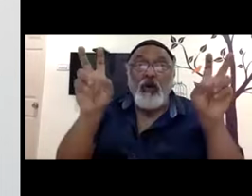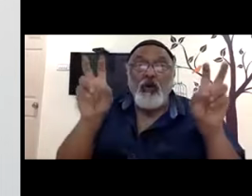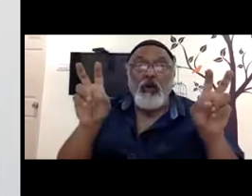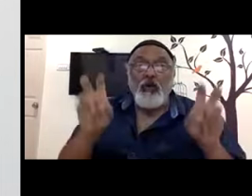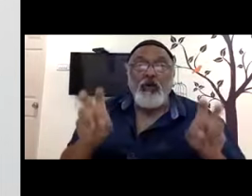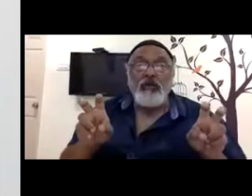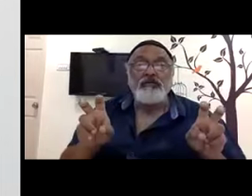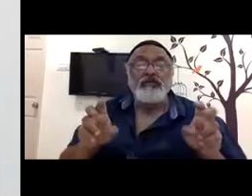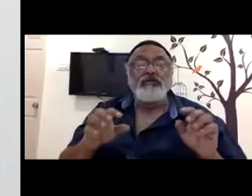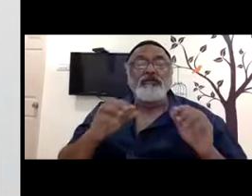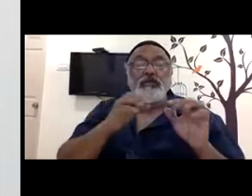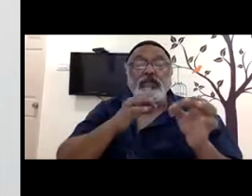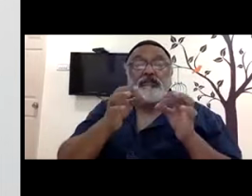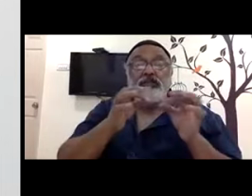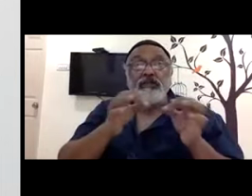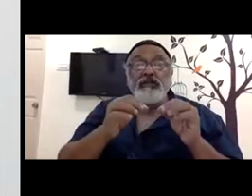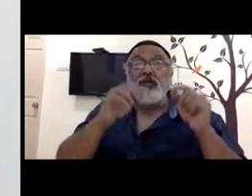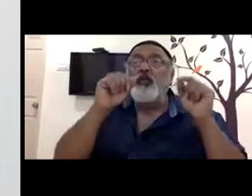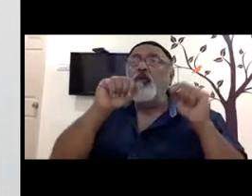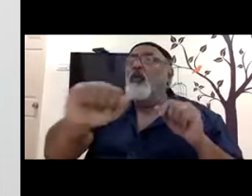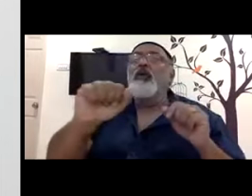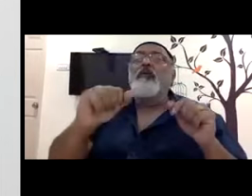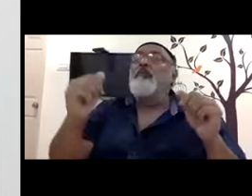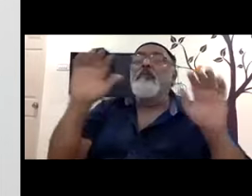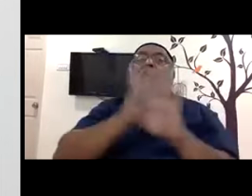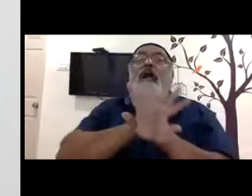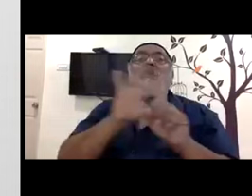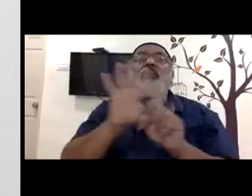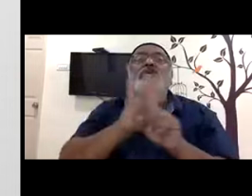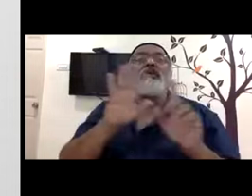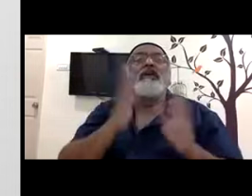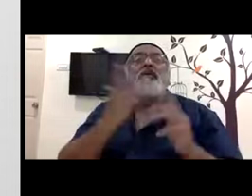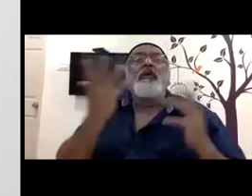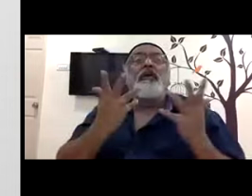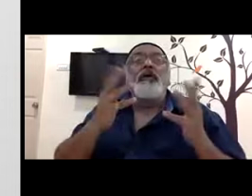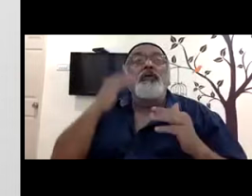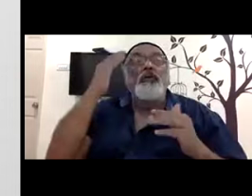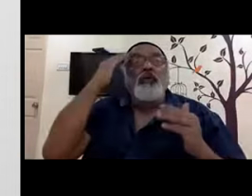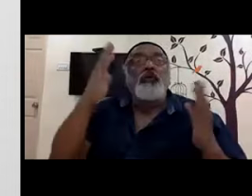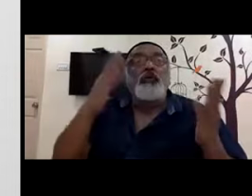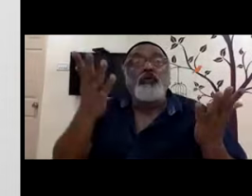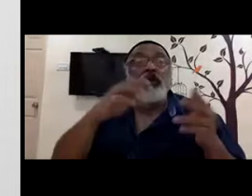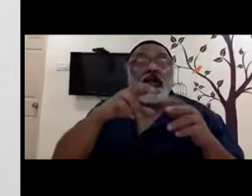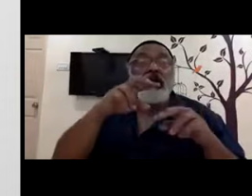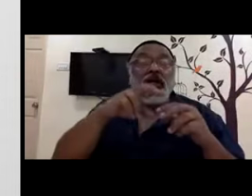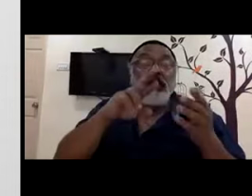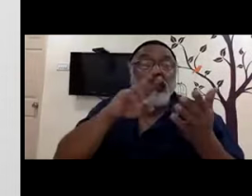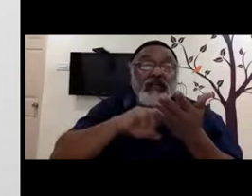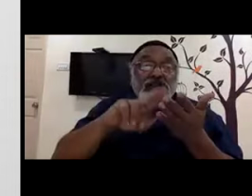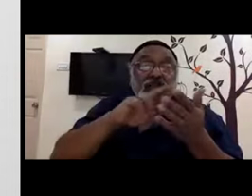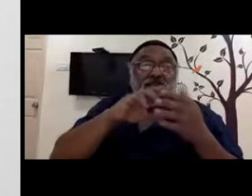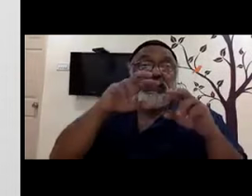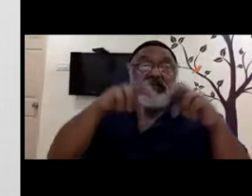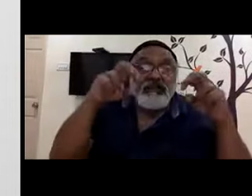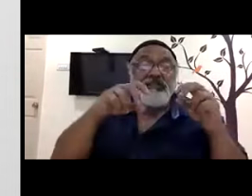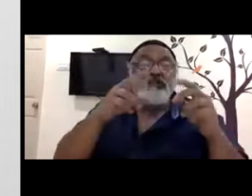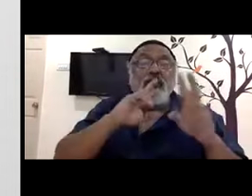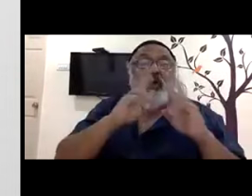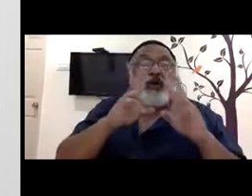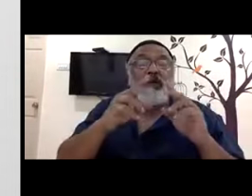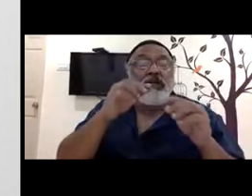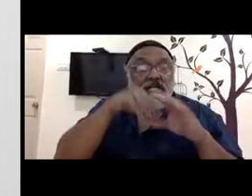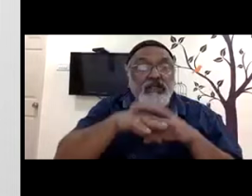not sure what all of yours background is. But if we are talking about research, there are some terms which